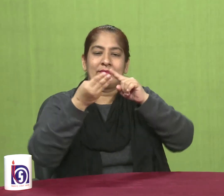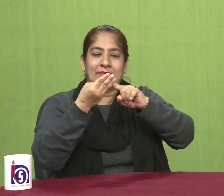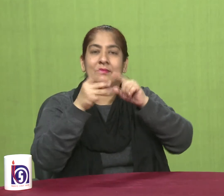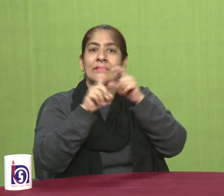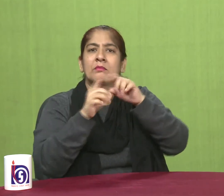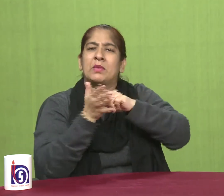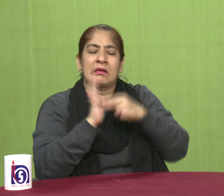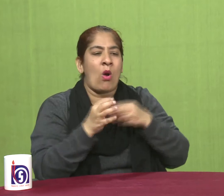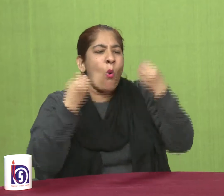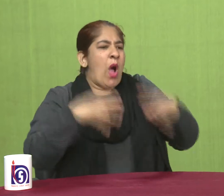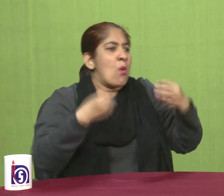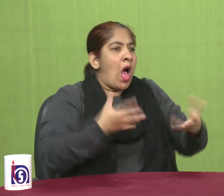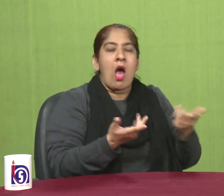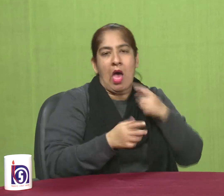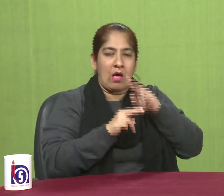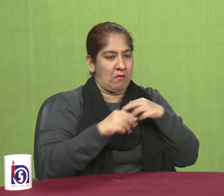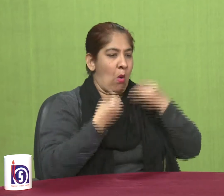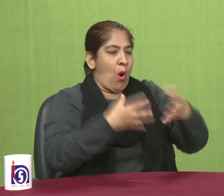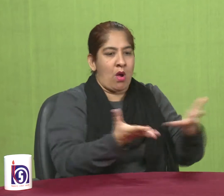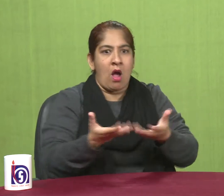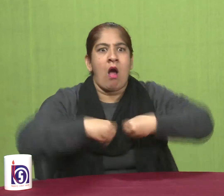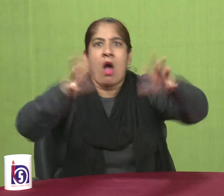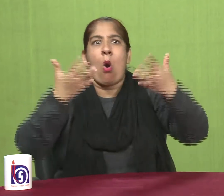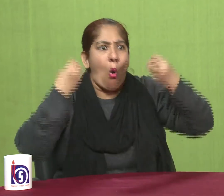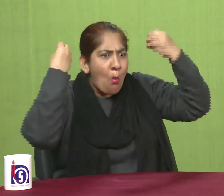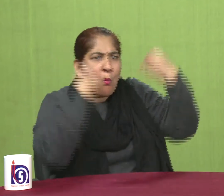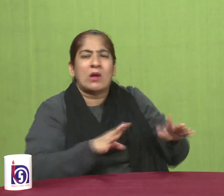waste. Every natural resource is utilized